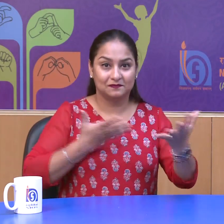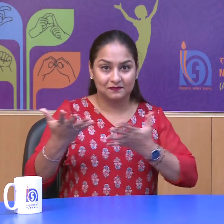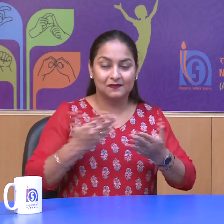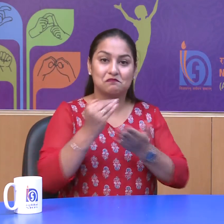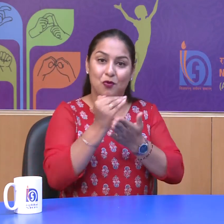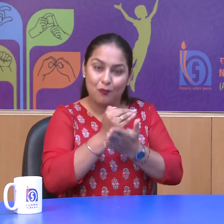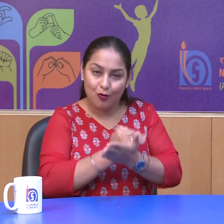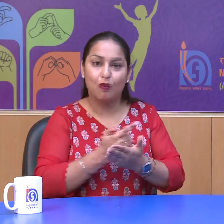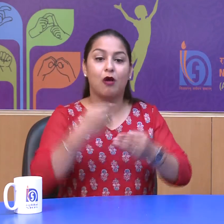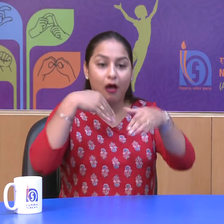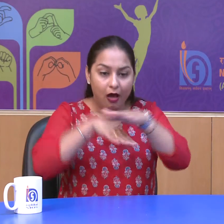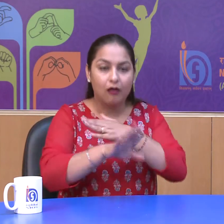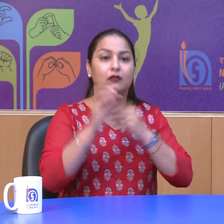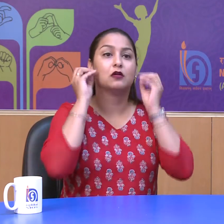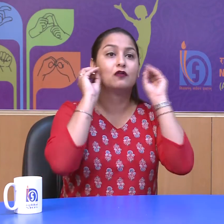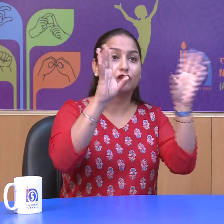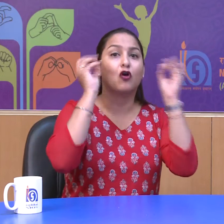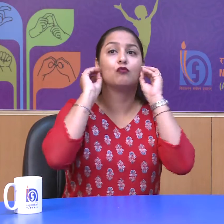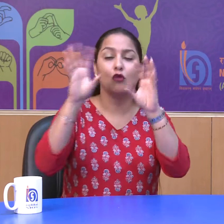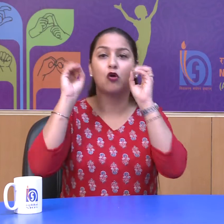about their programs and policies.